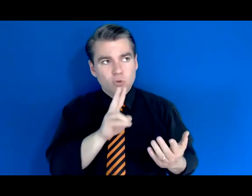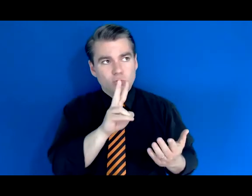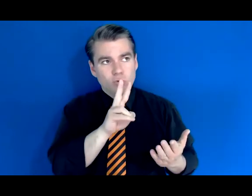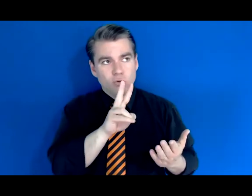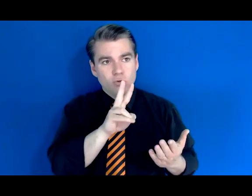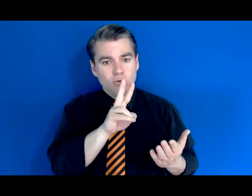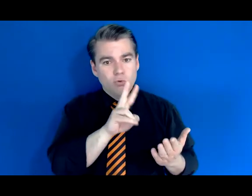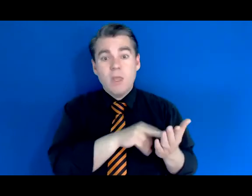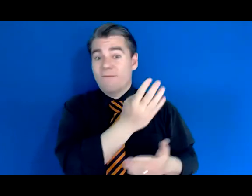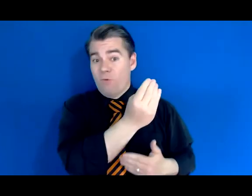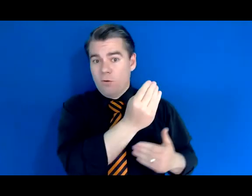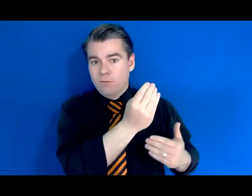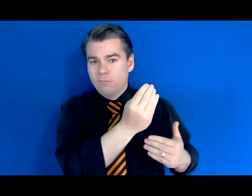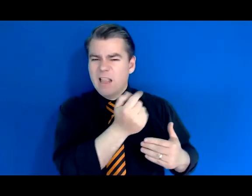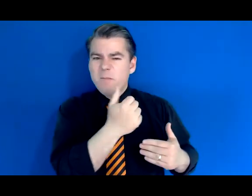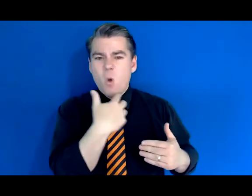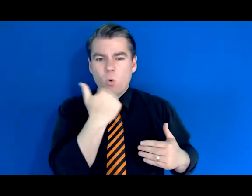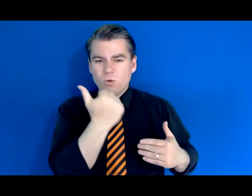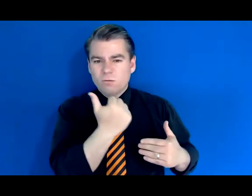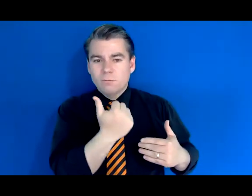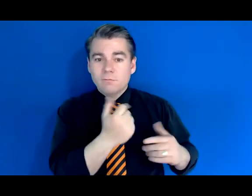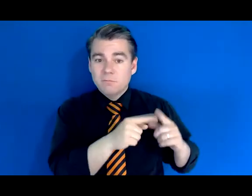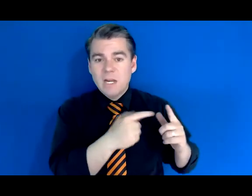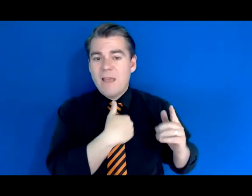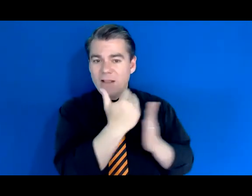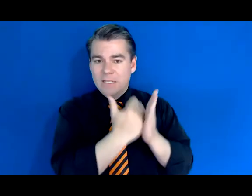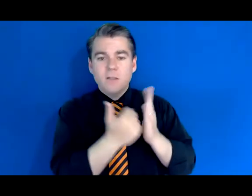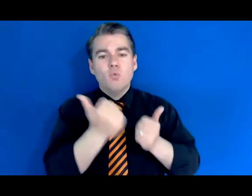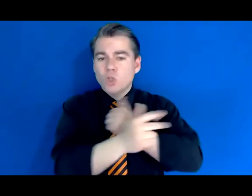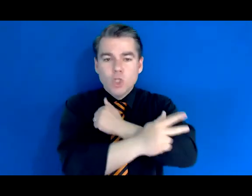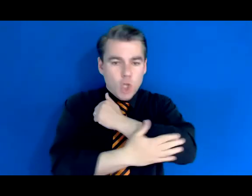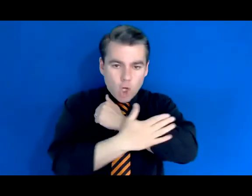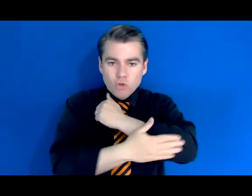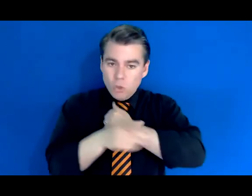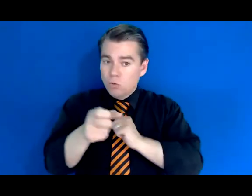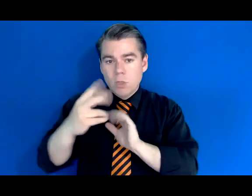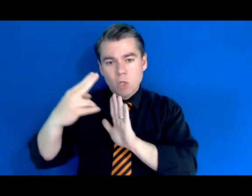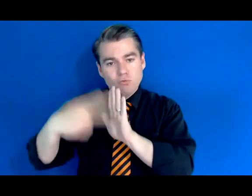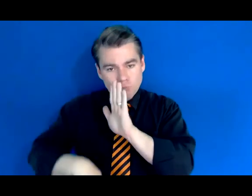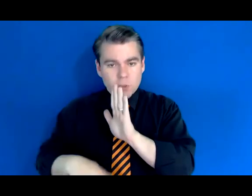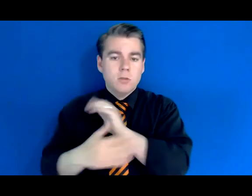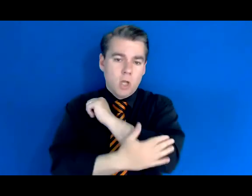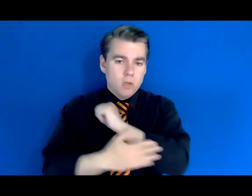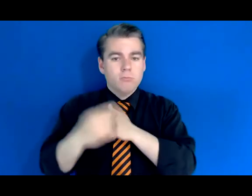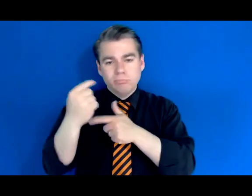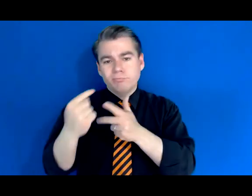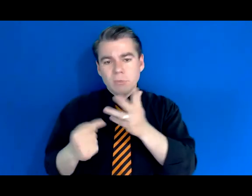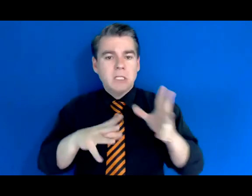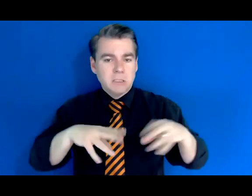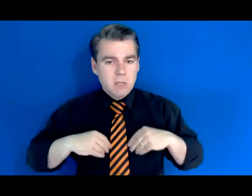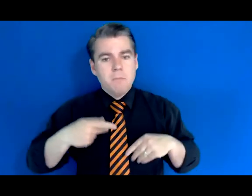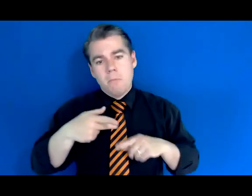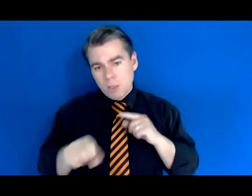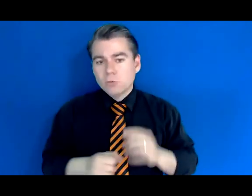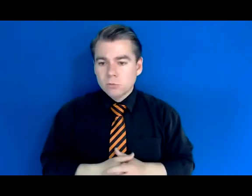2014, so a little bit older. But there's a list that you can read, and these are the countries that accept Plexus products.